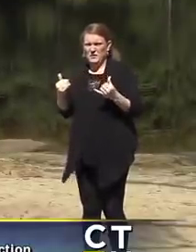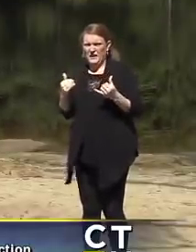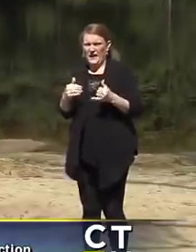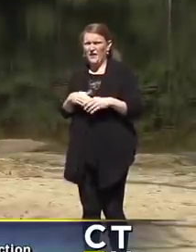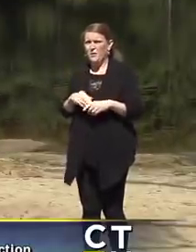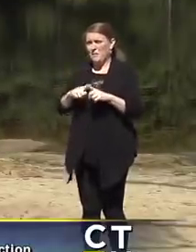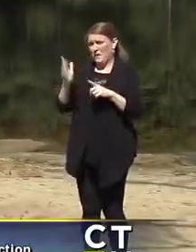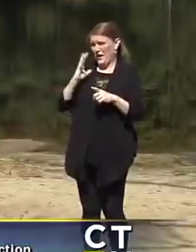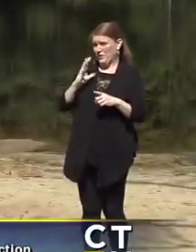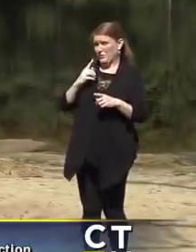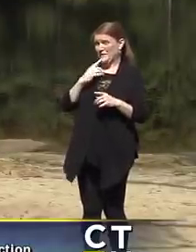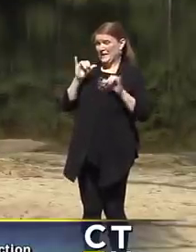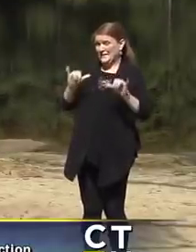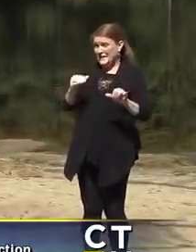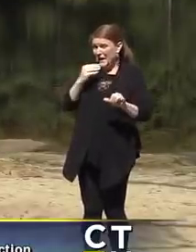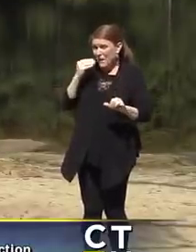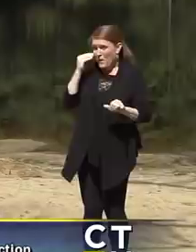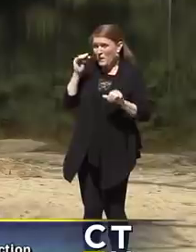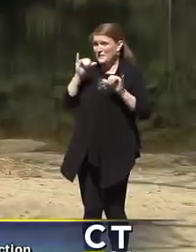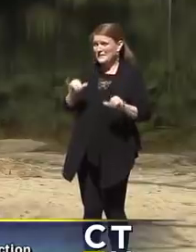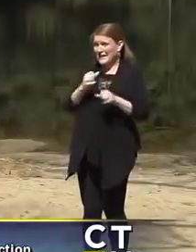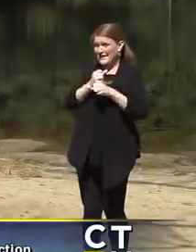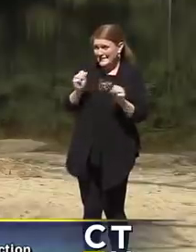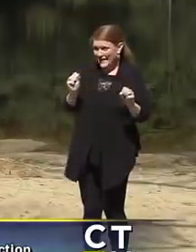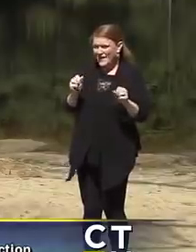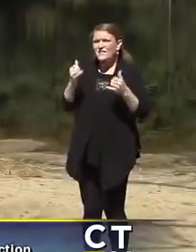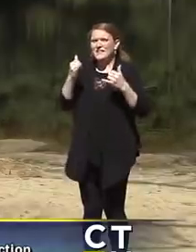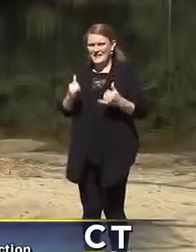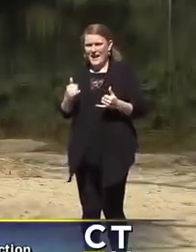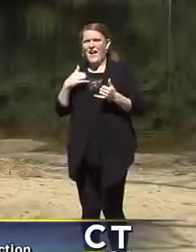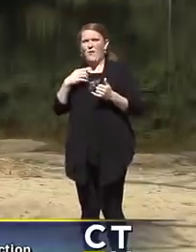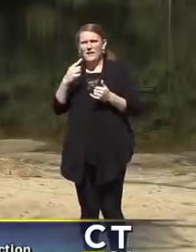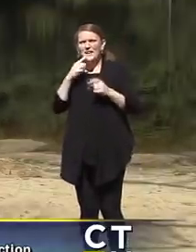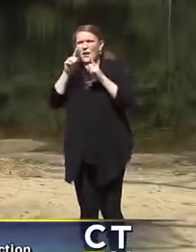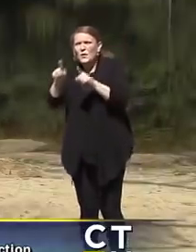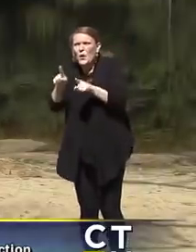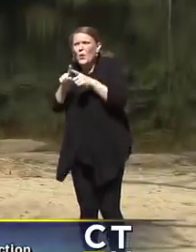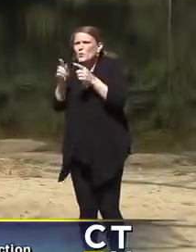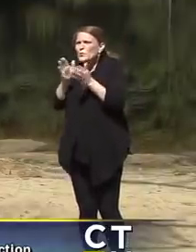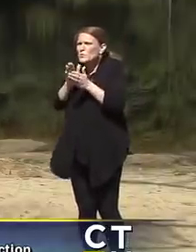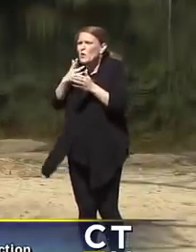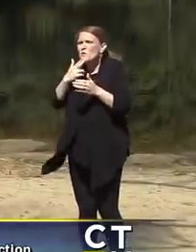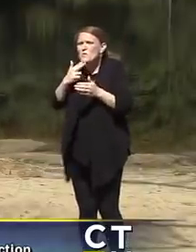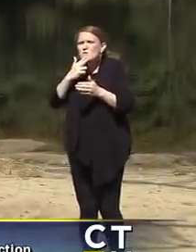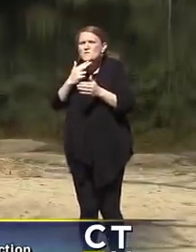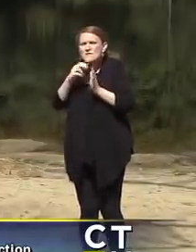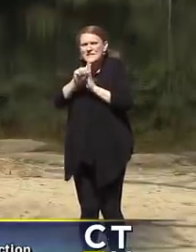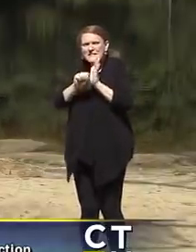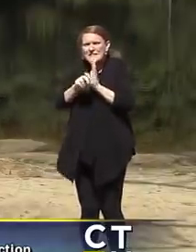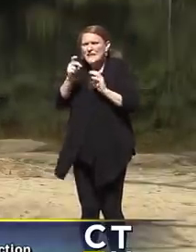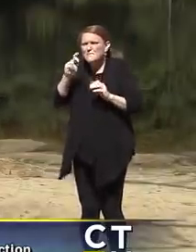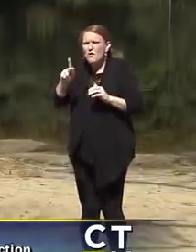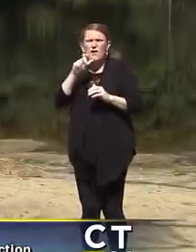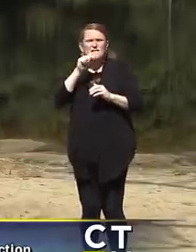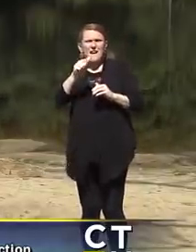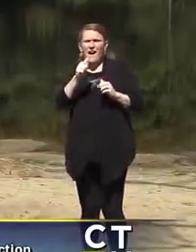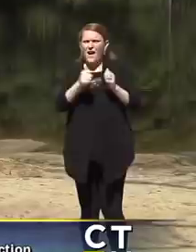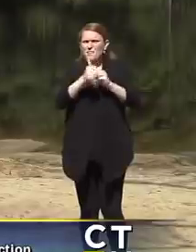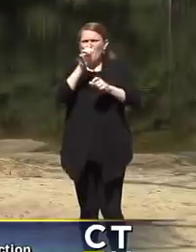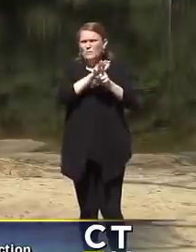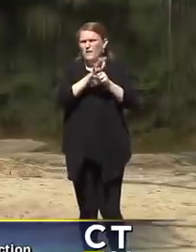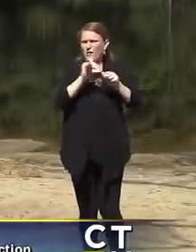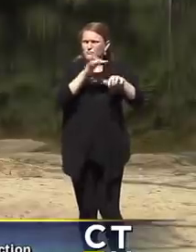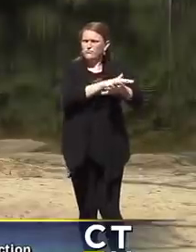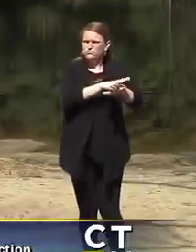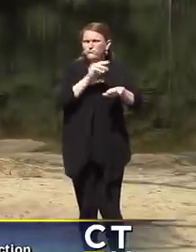stay home, stay safe. Now I say go to a little used park. Go to one of the ones that aren't on the mainstream. Go there